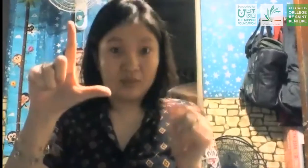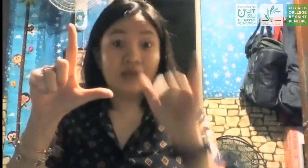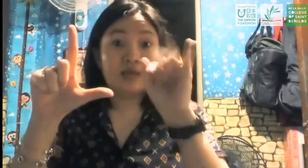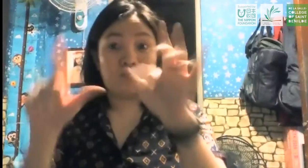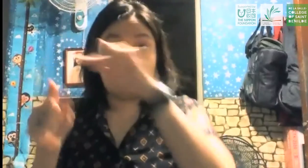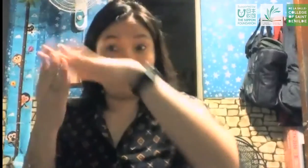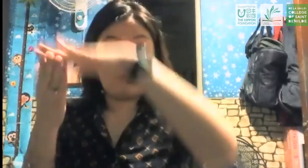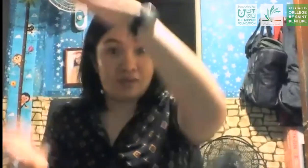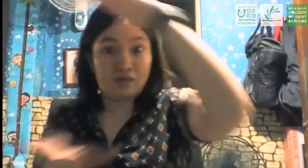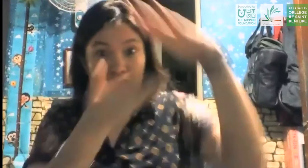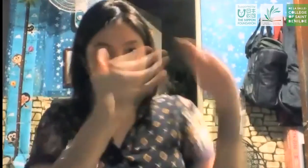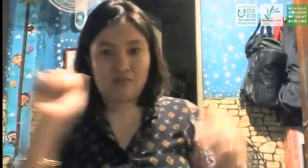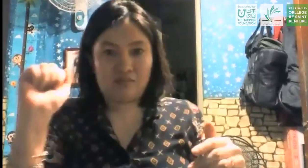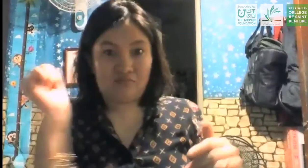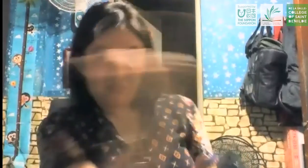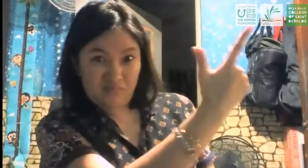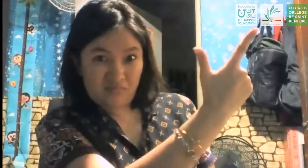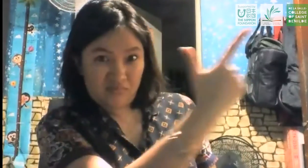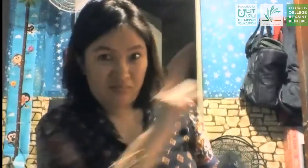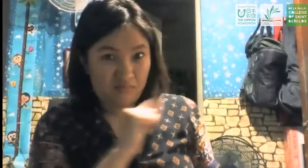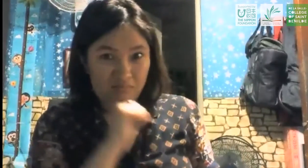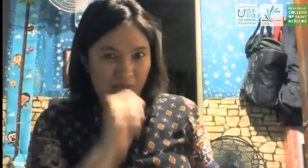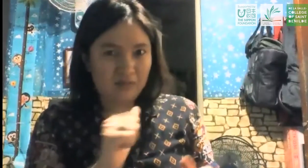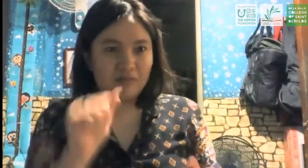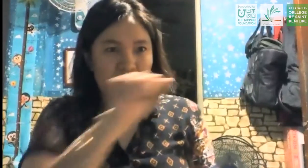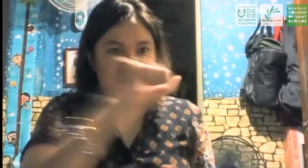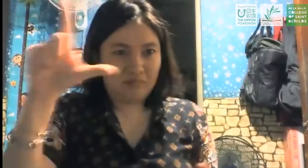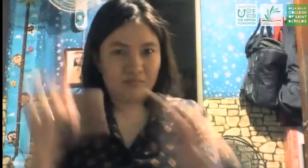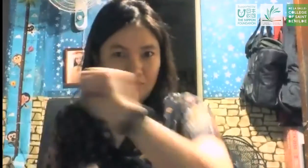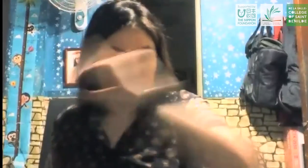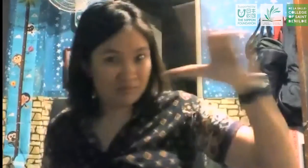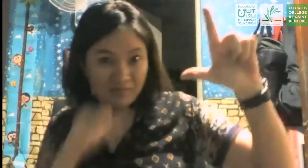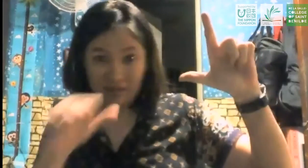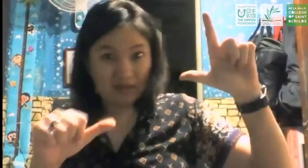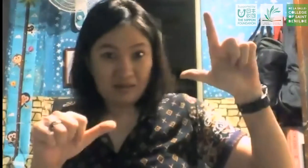this is the sign for Ho Chi Minh, right? For greater than, Yeah. right?